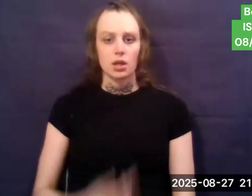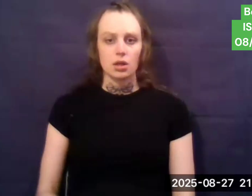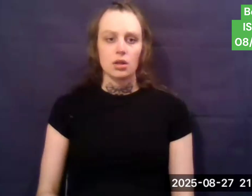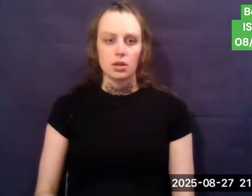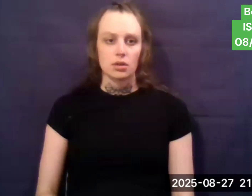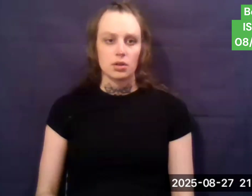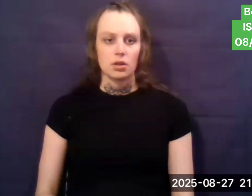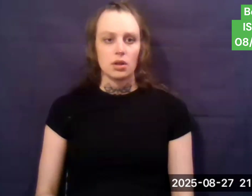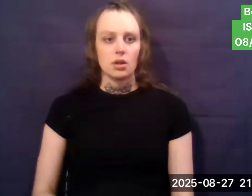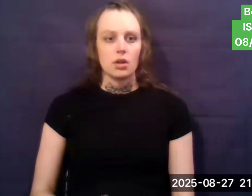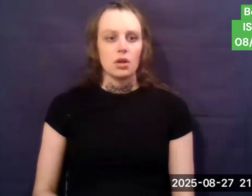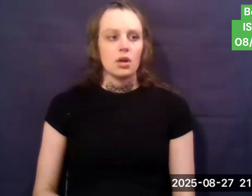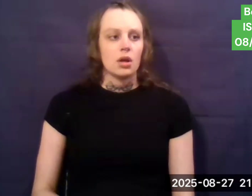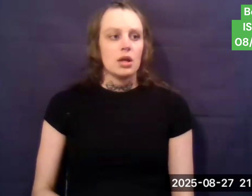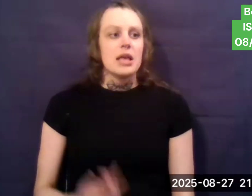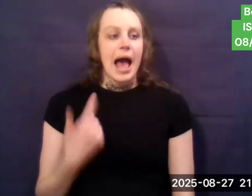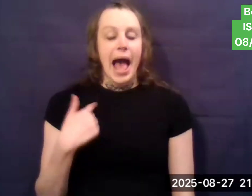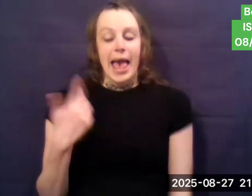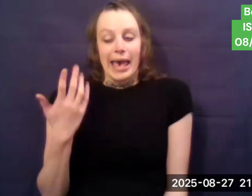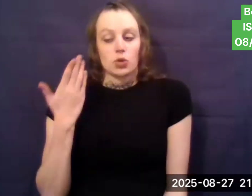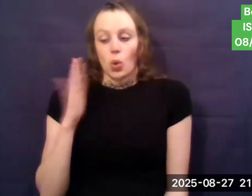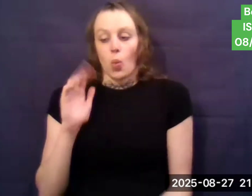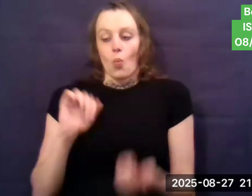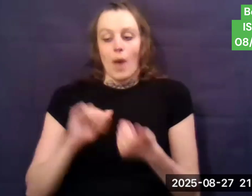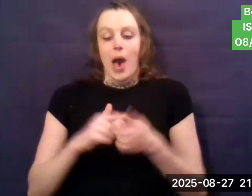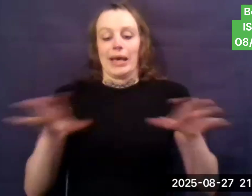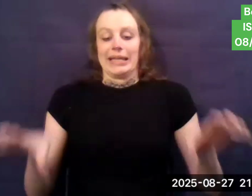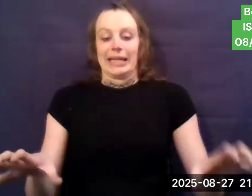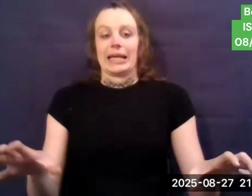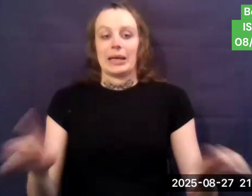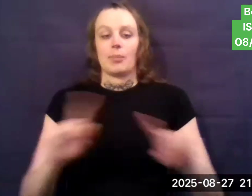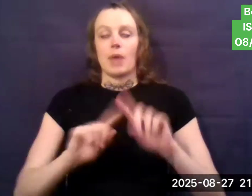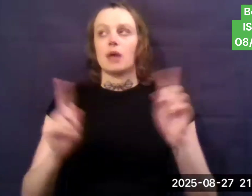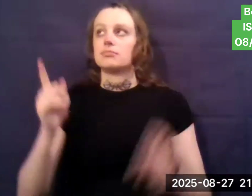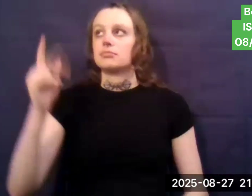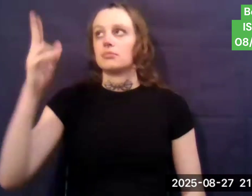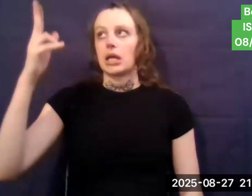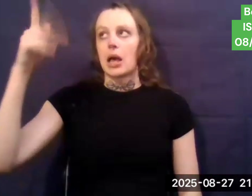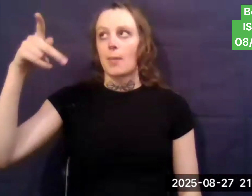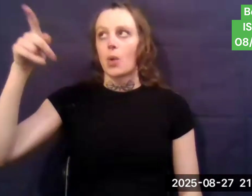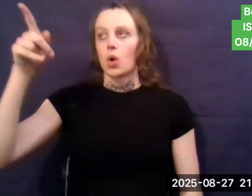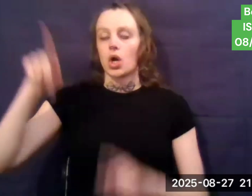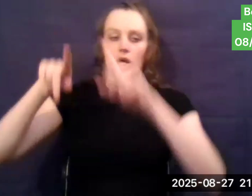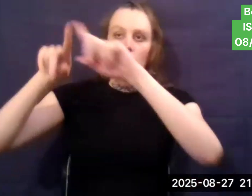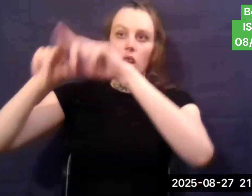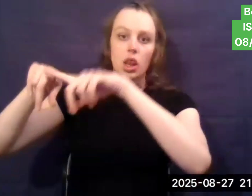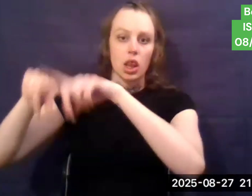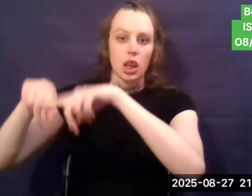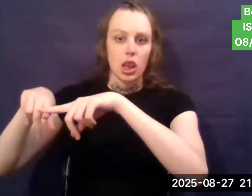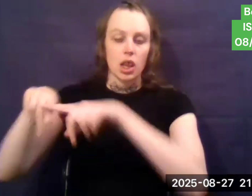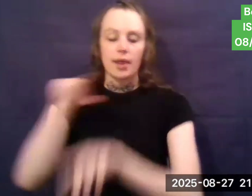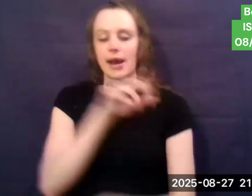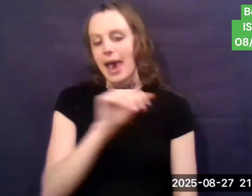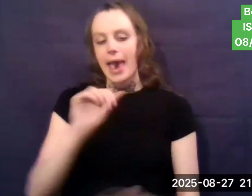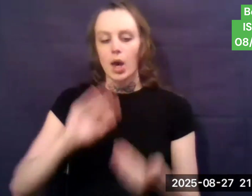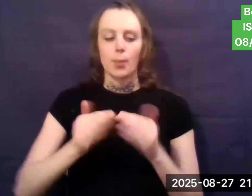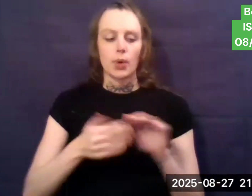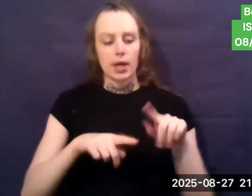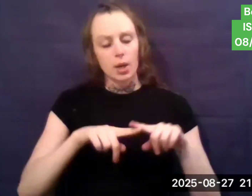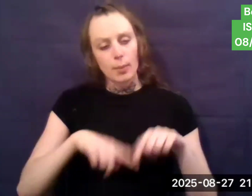I have no idea how I did it, except for the fact that I have a higher power and the community of AA behind me, that I was